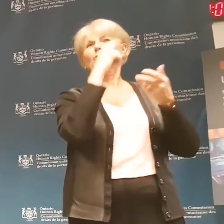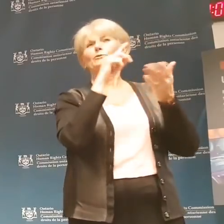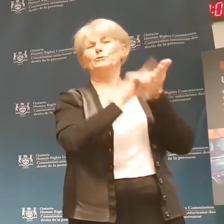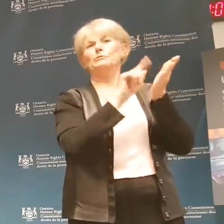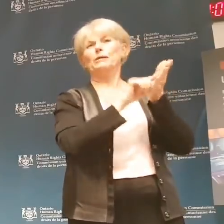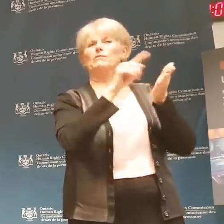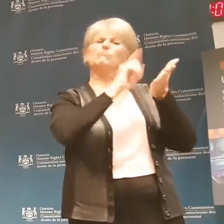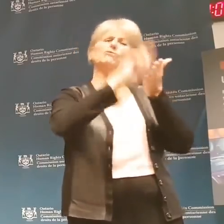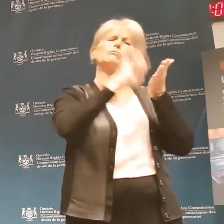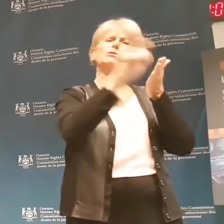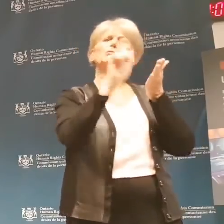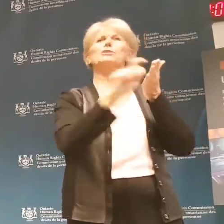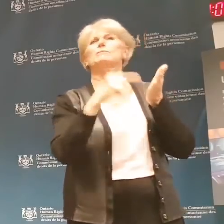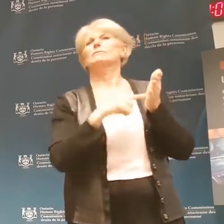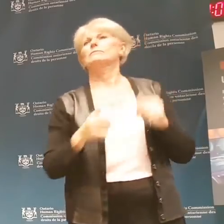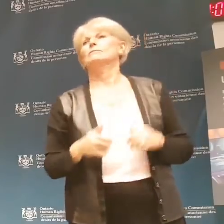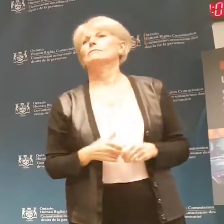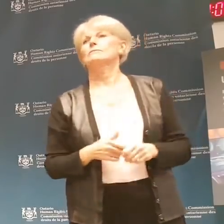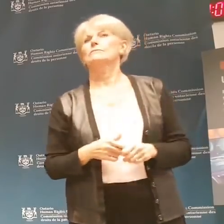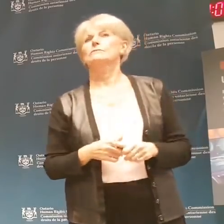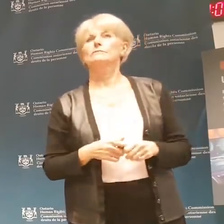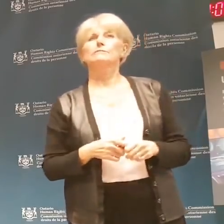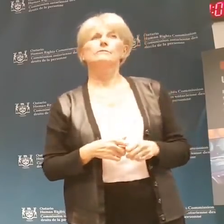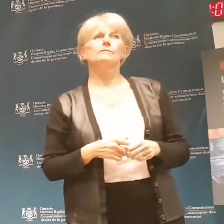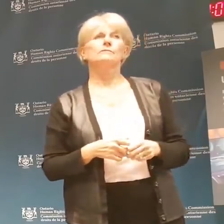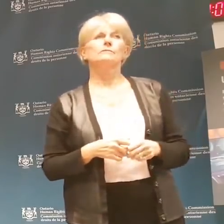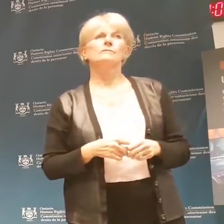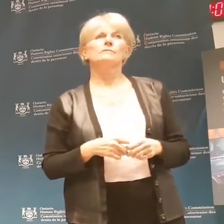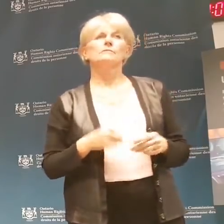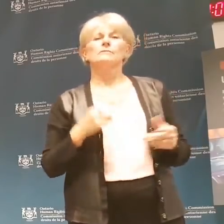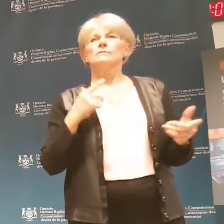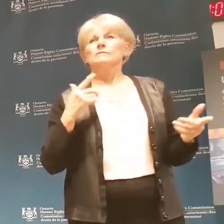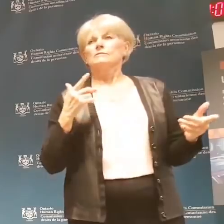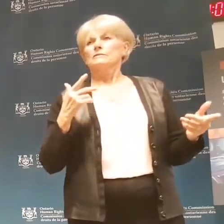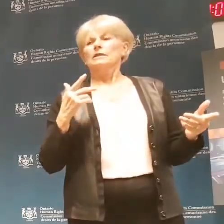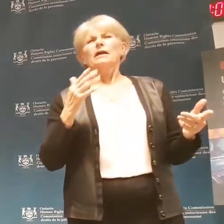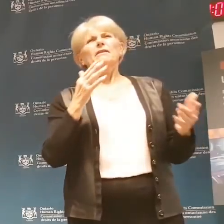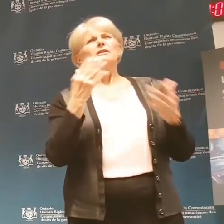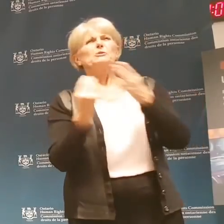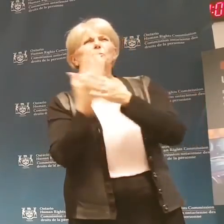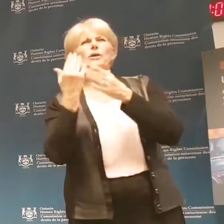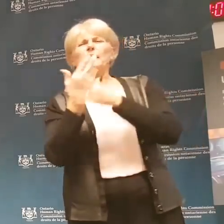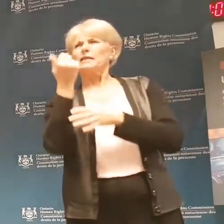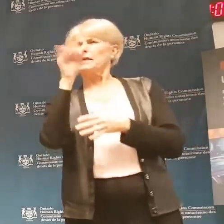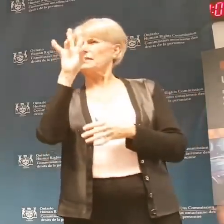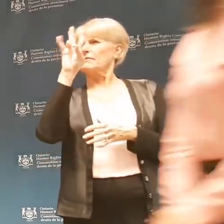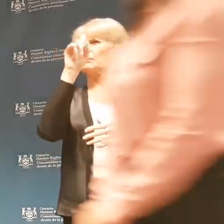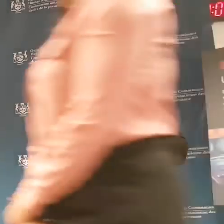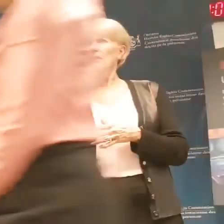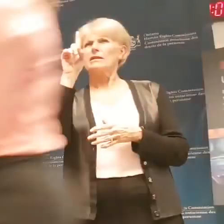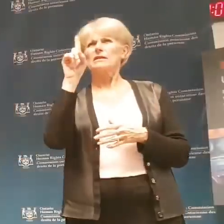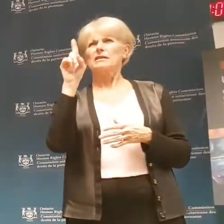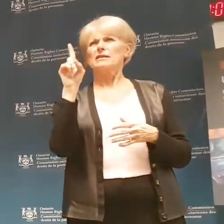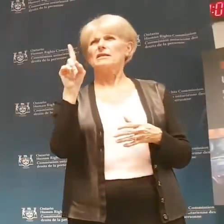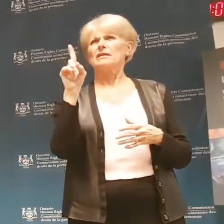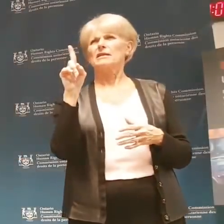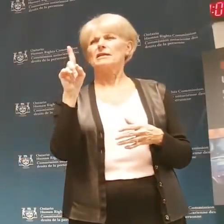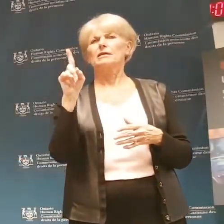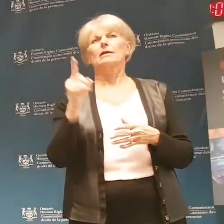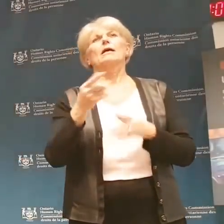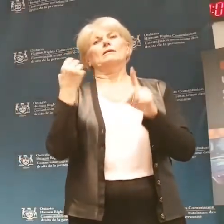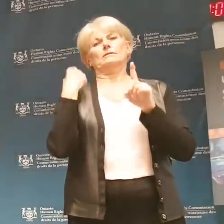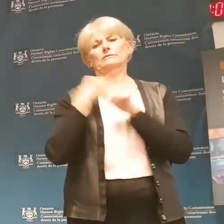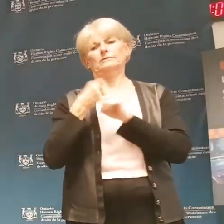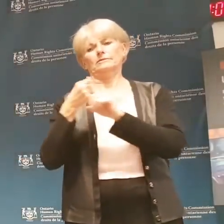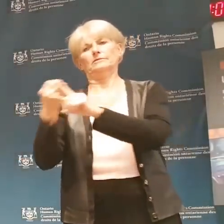And in sometime in the spring of 1971, a series of